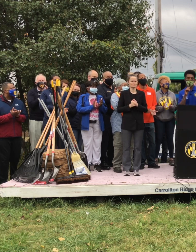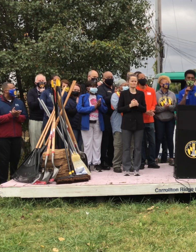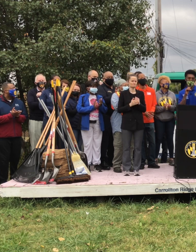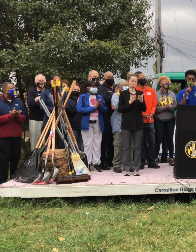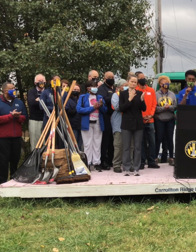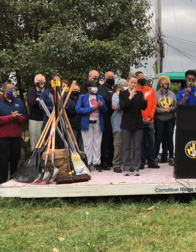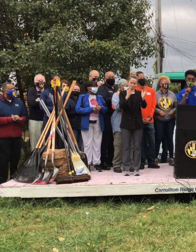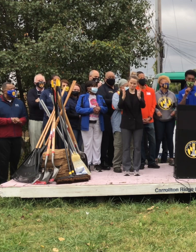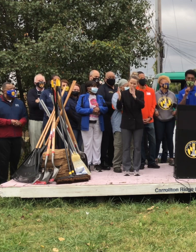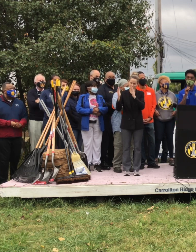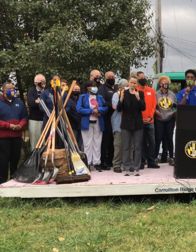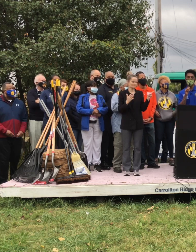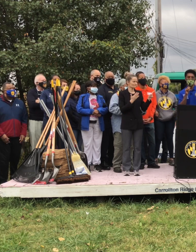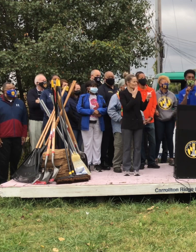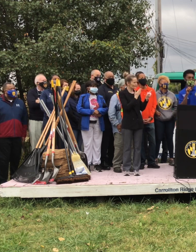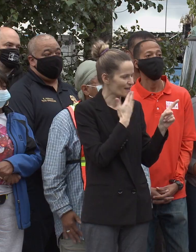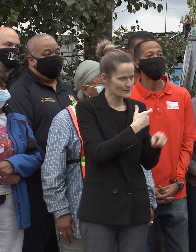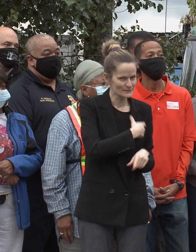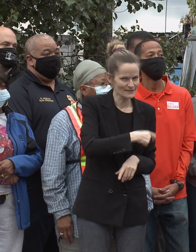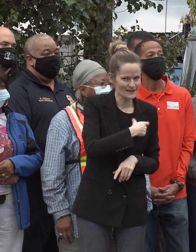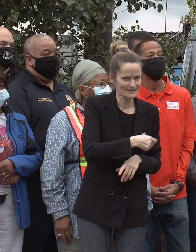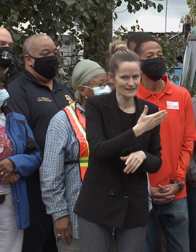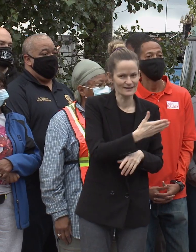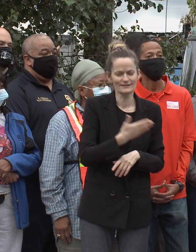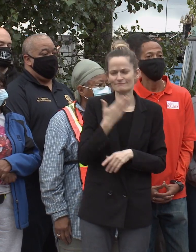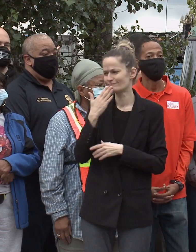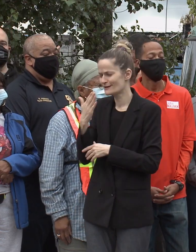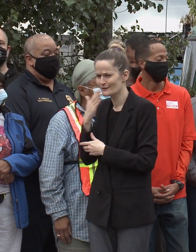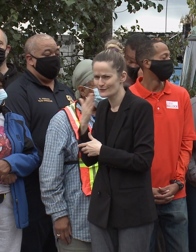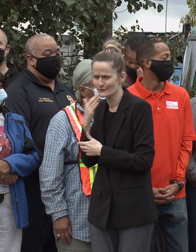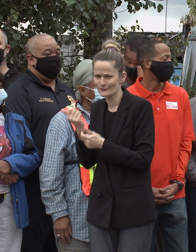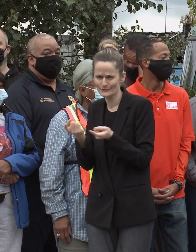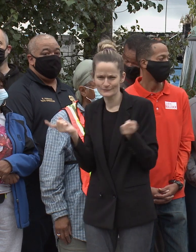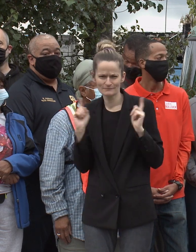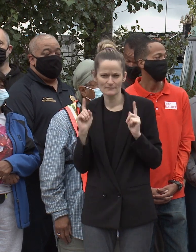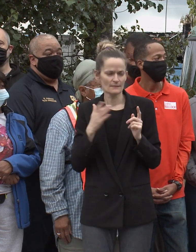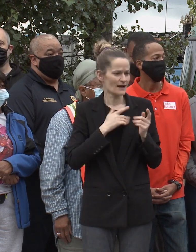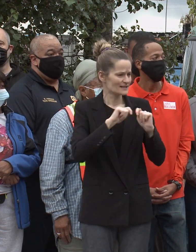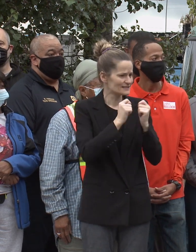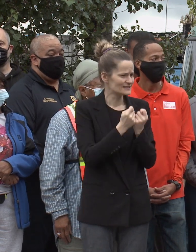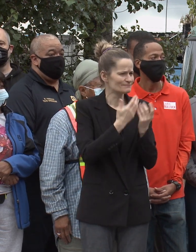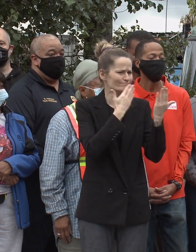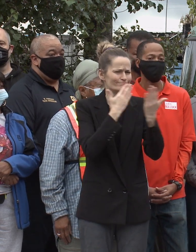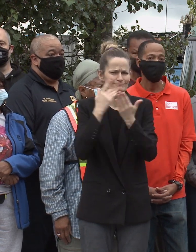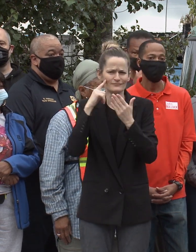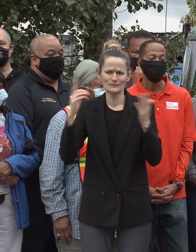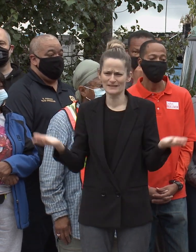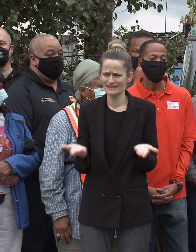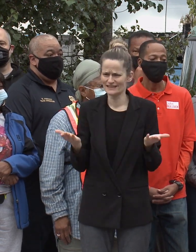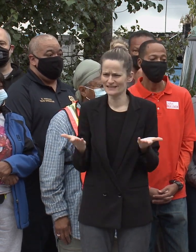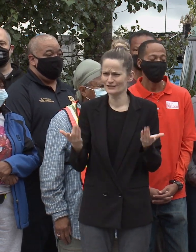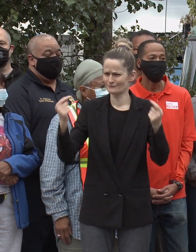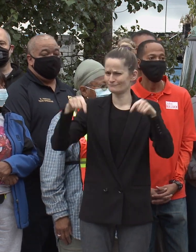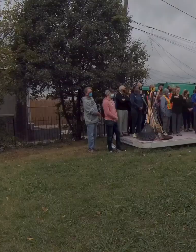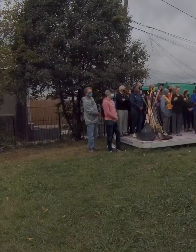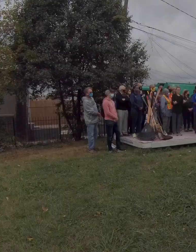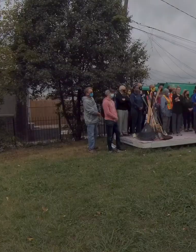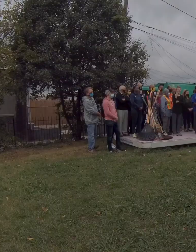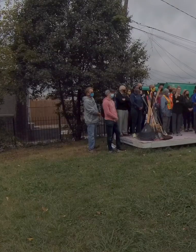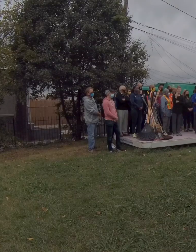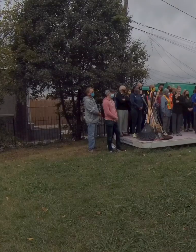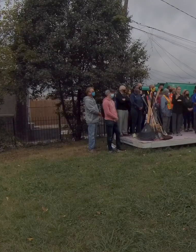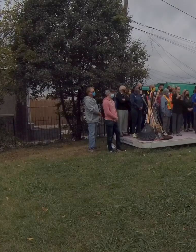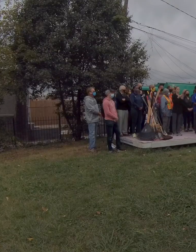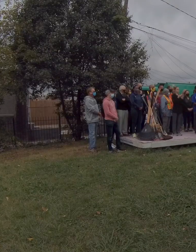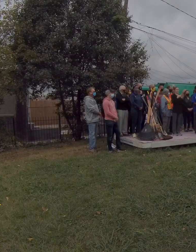Thank you, delegates and councilmen. I want to again thank the cabinet for being out here with us this morning. And with that, before we